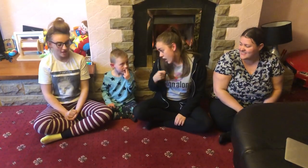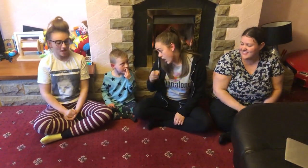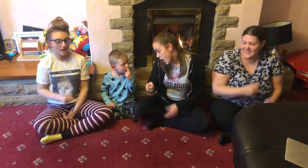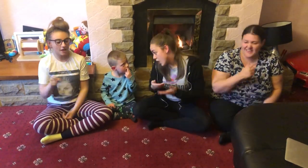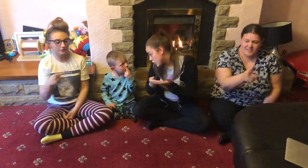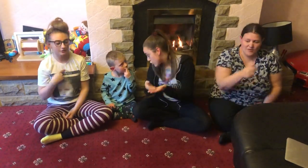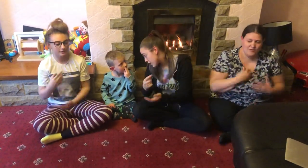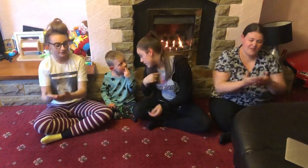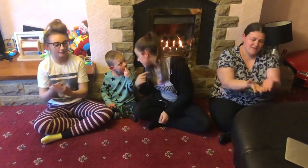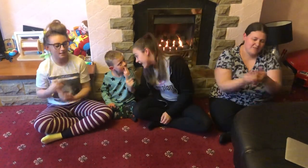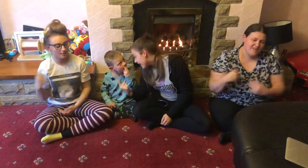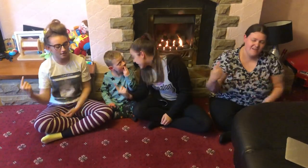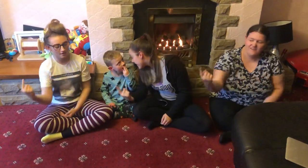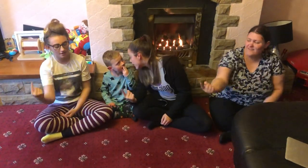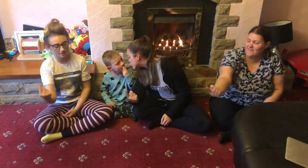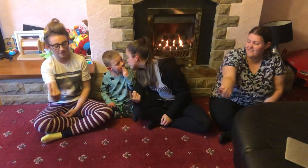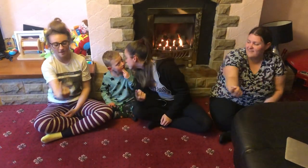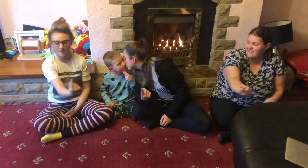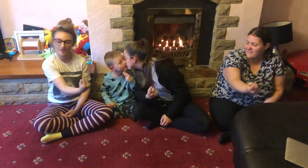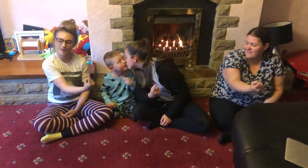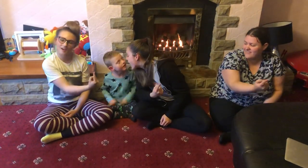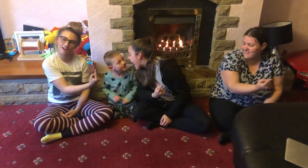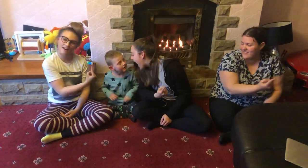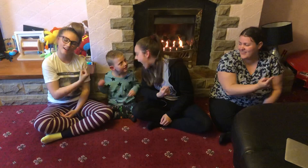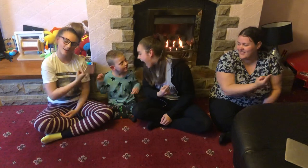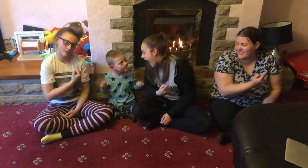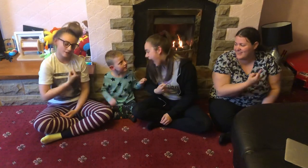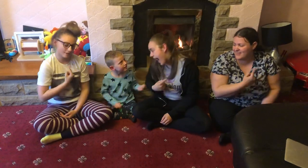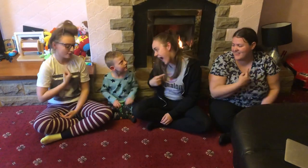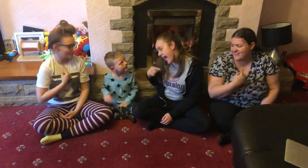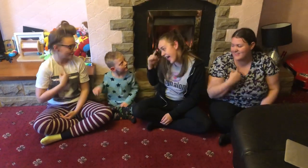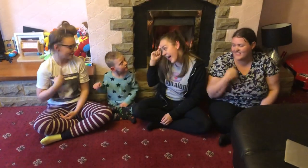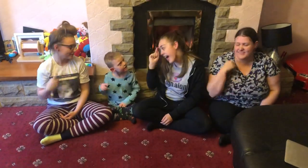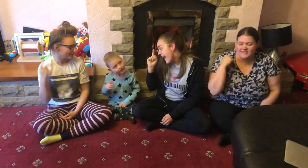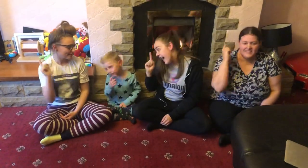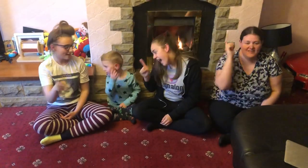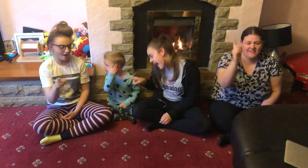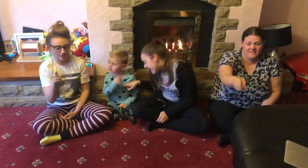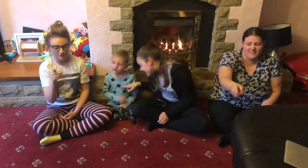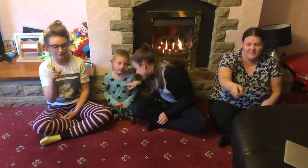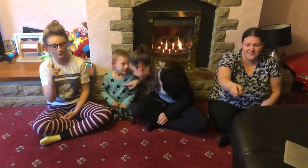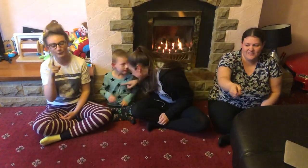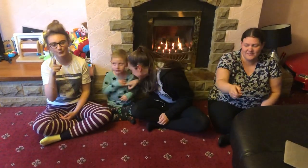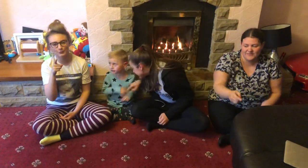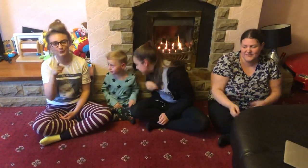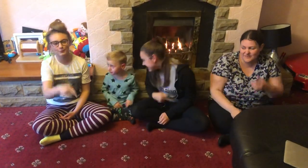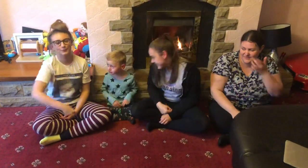And you give me all of you